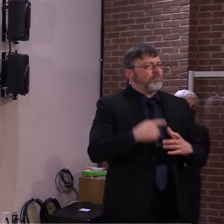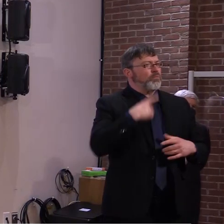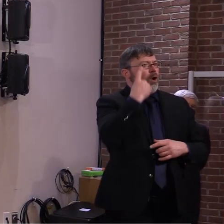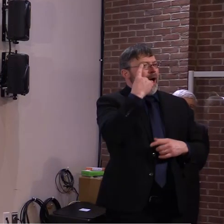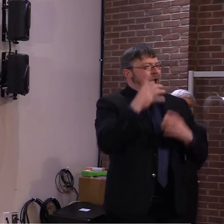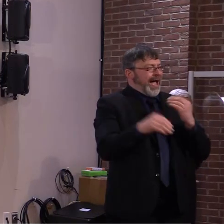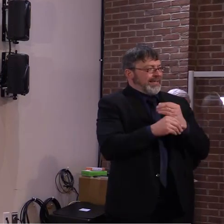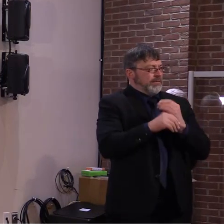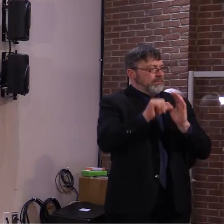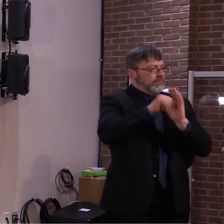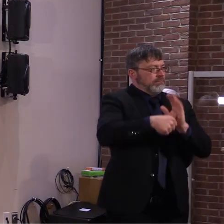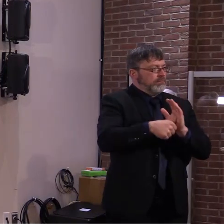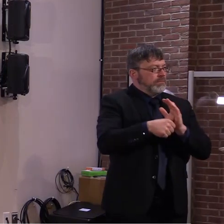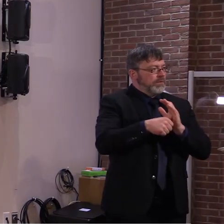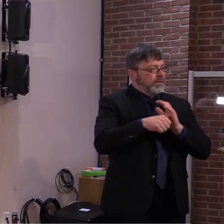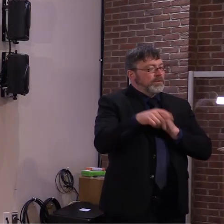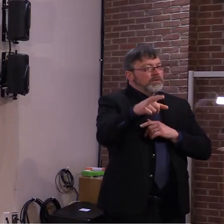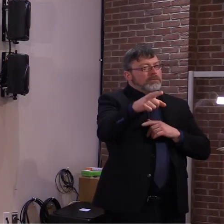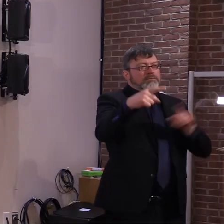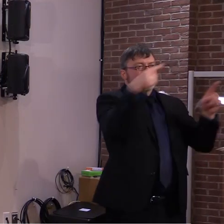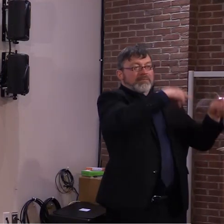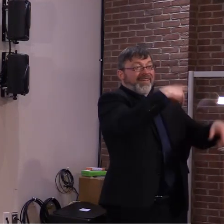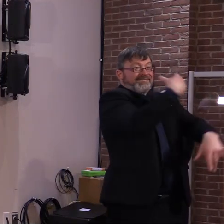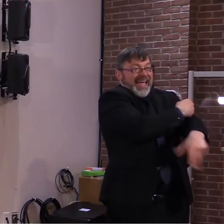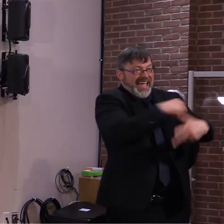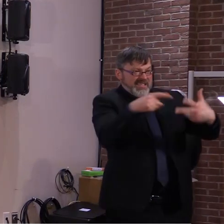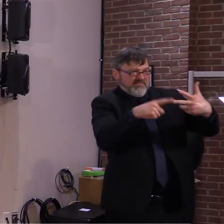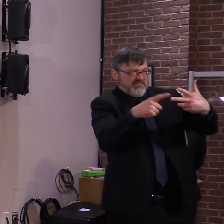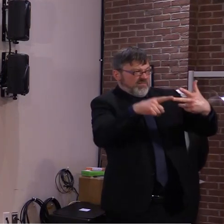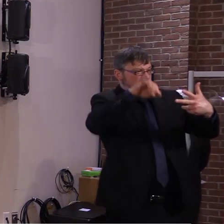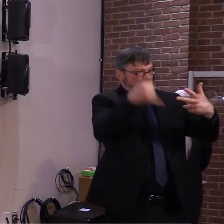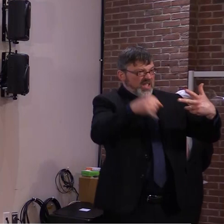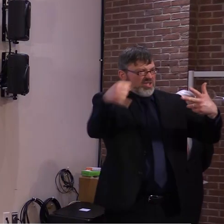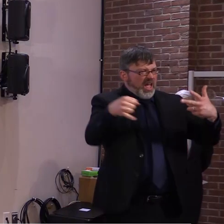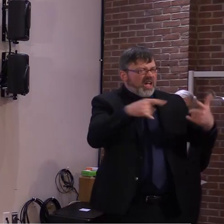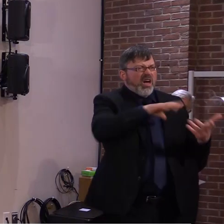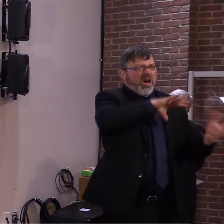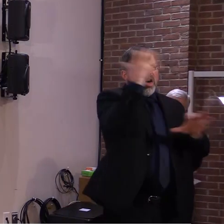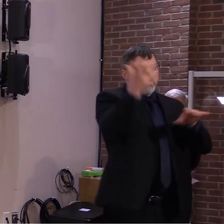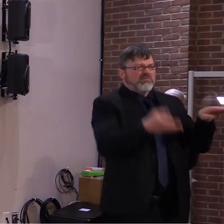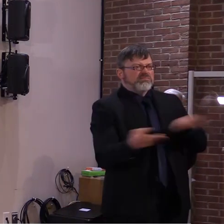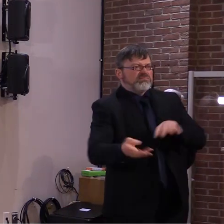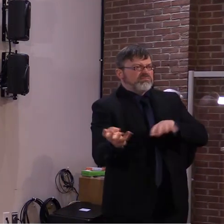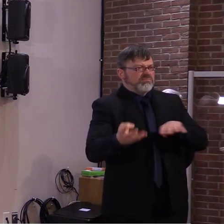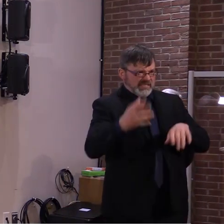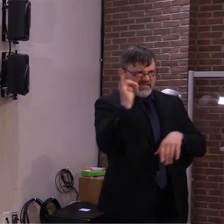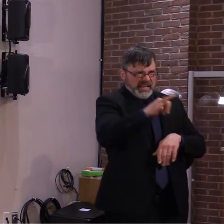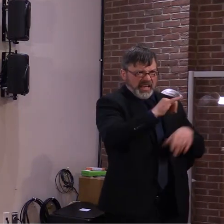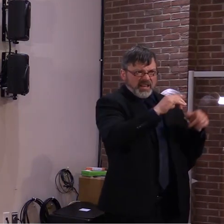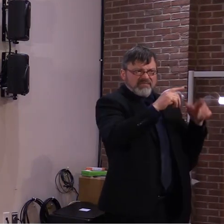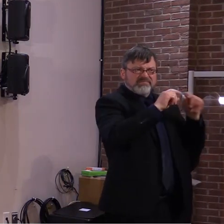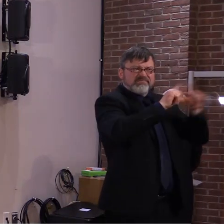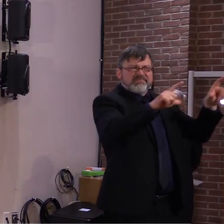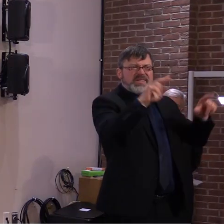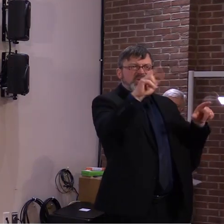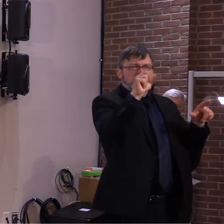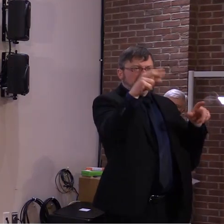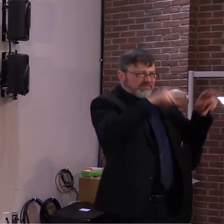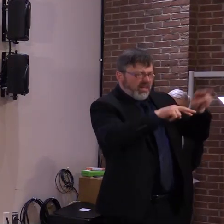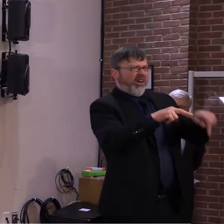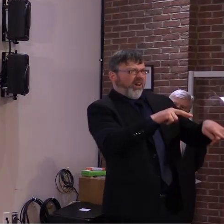& Johnson's plants. It was discovered it may have affected millions of doses. This